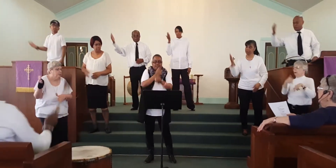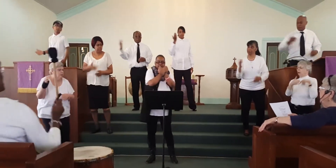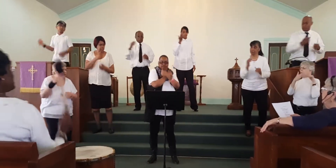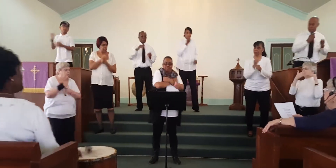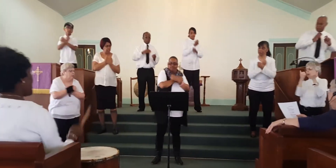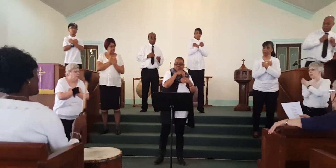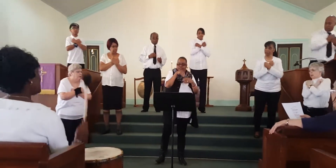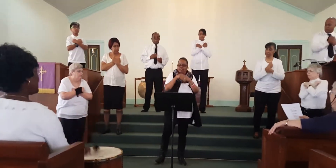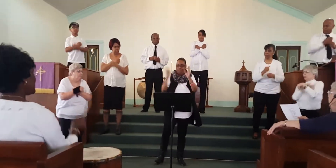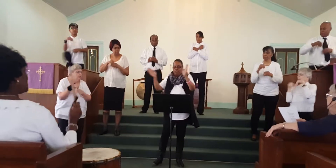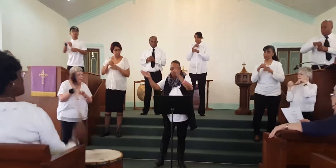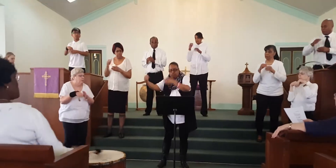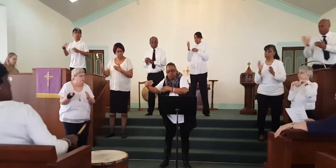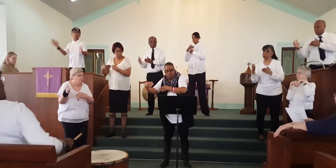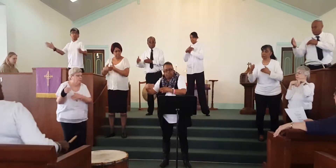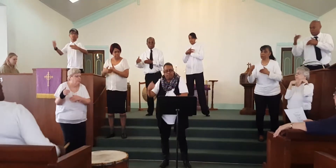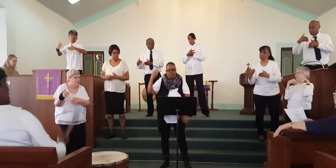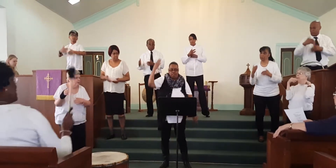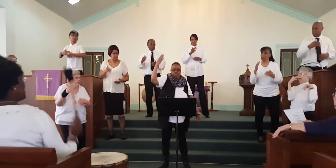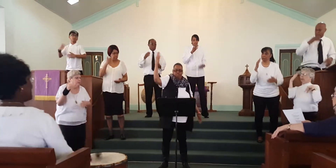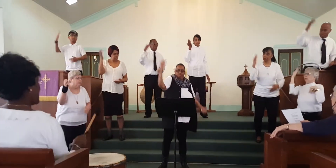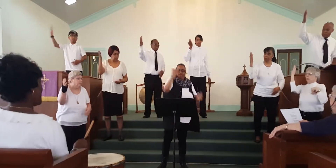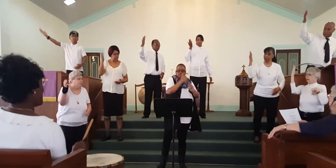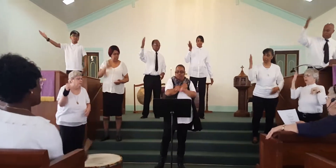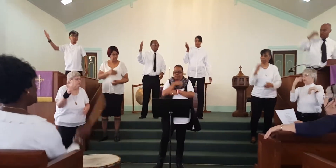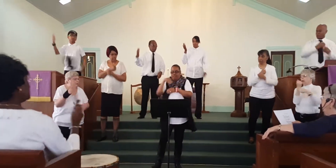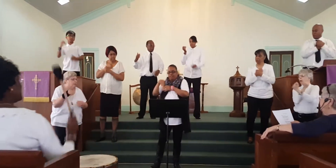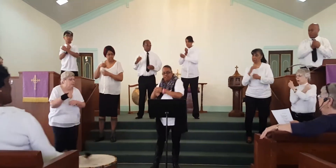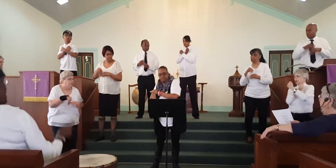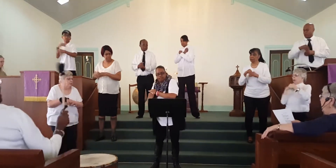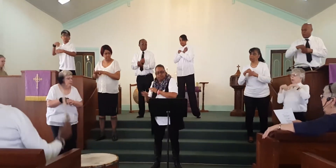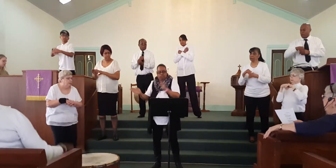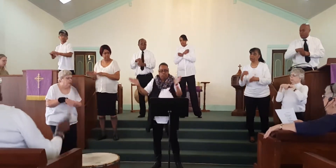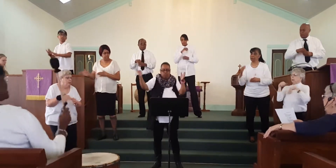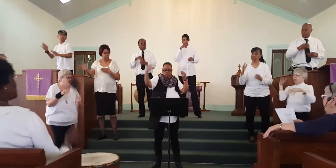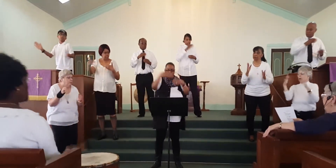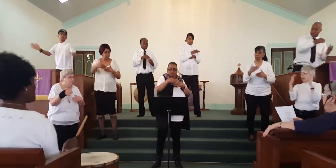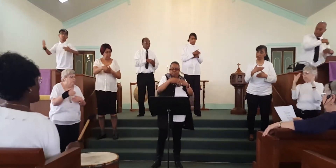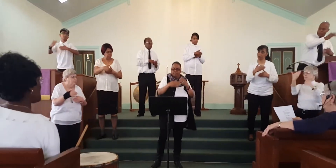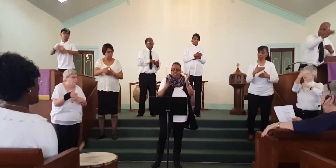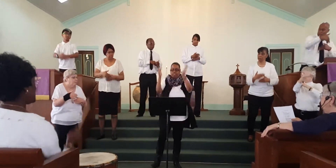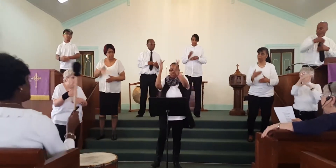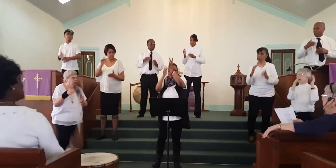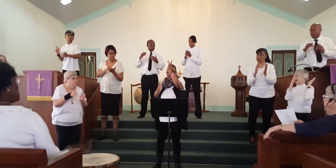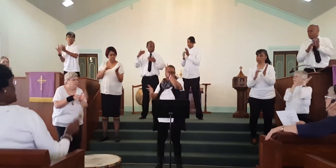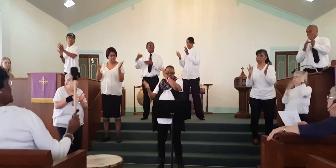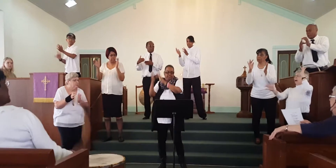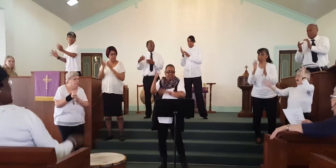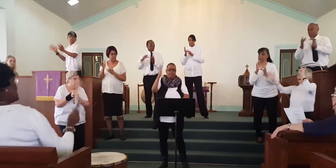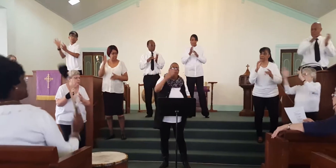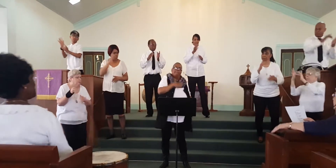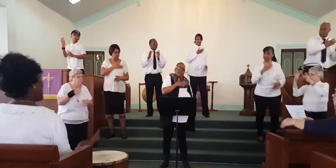There is calm in that room. There is calm in that room. Jesus is